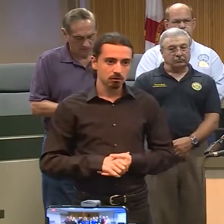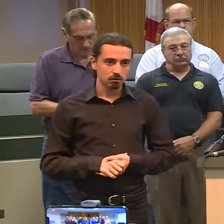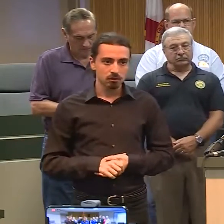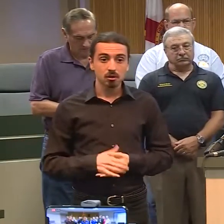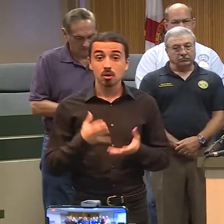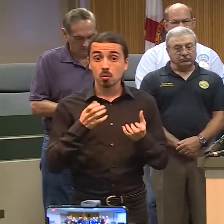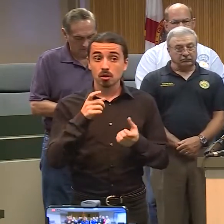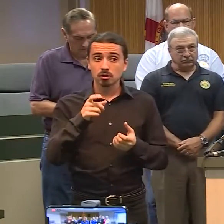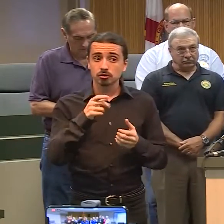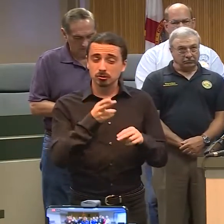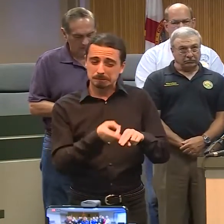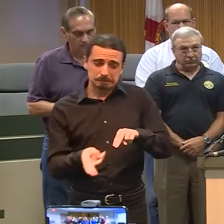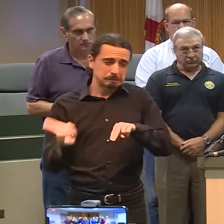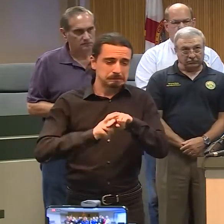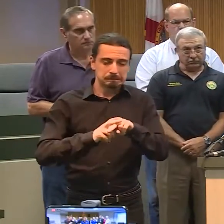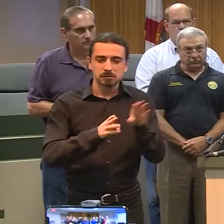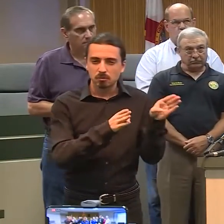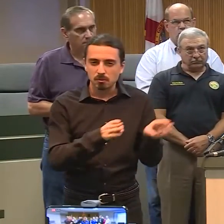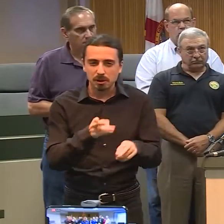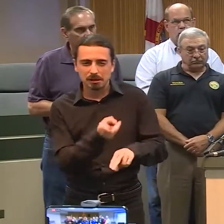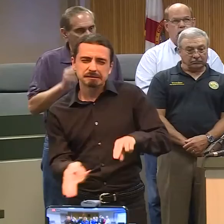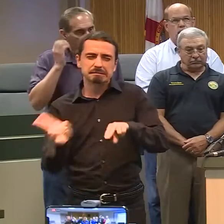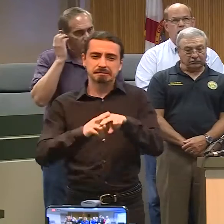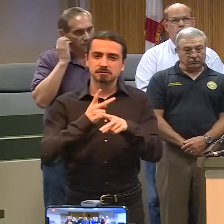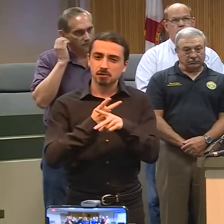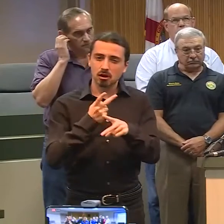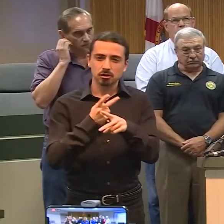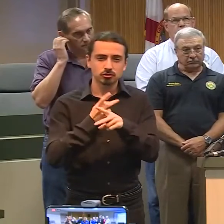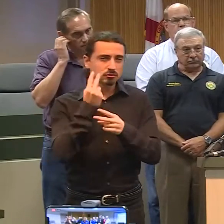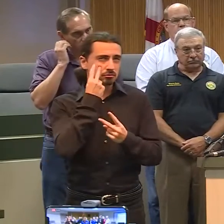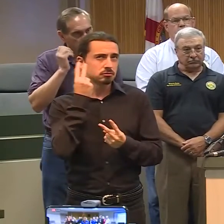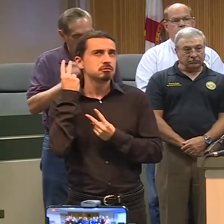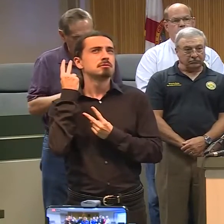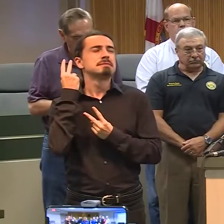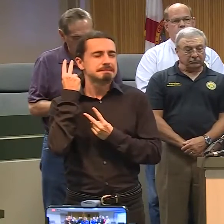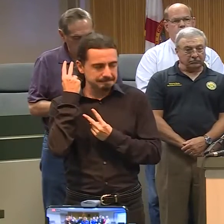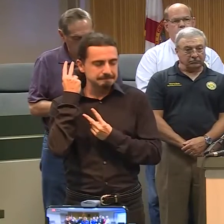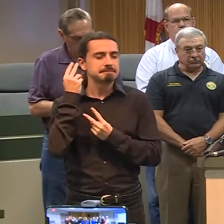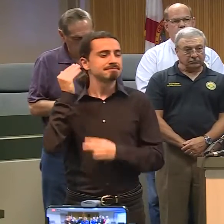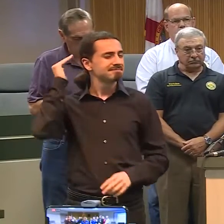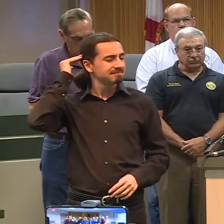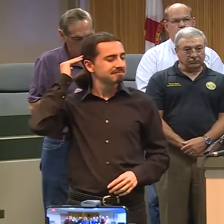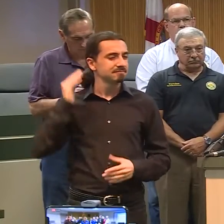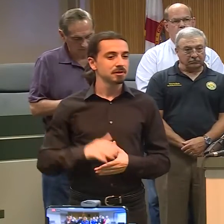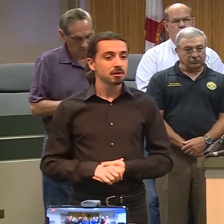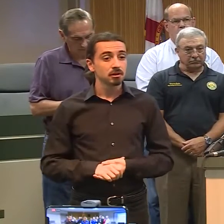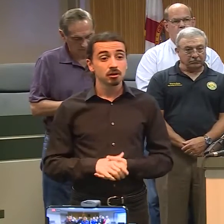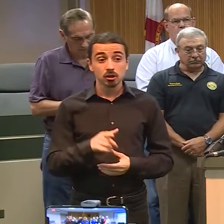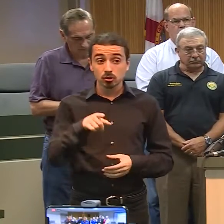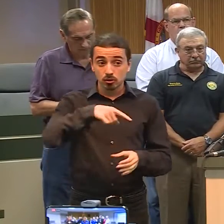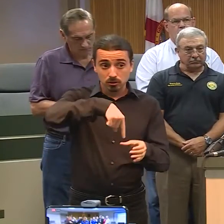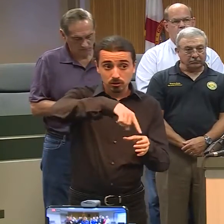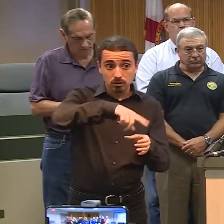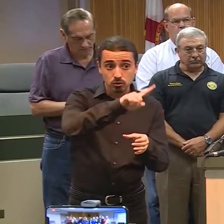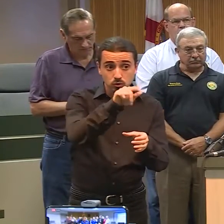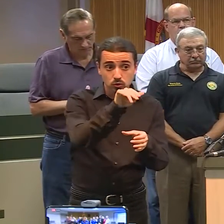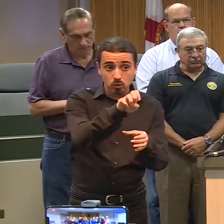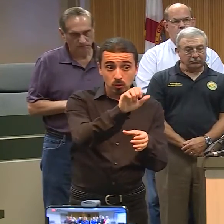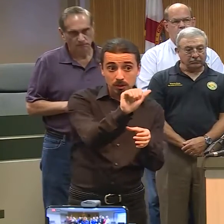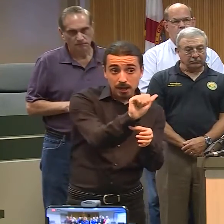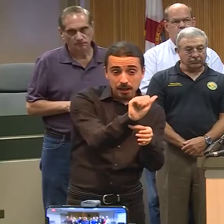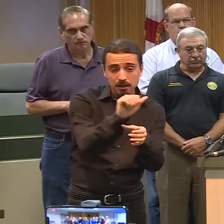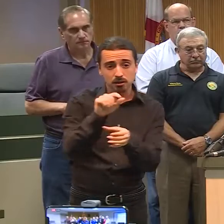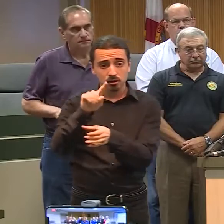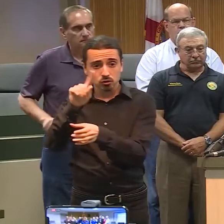of that. So please, if you're in zones A, B, or you live in a low-lying area,